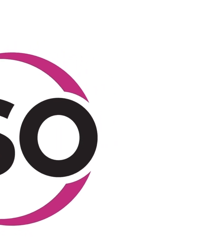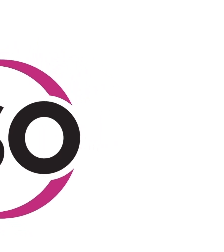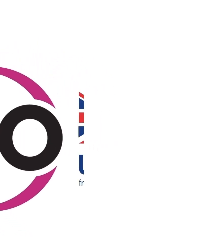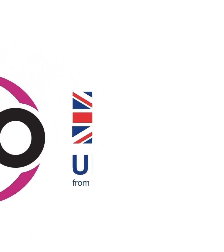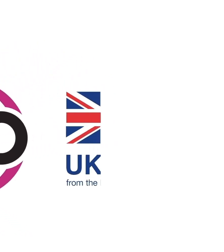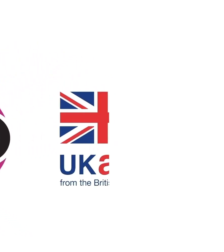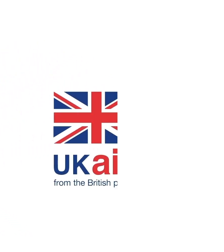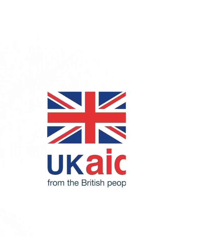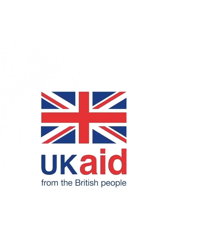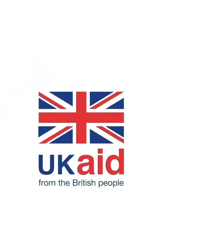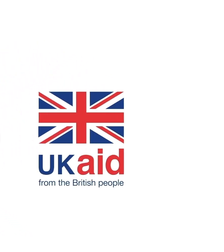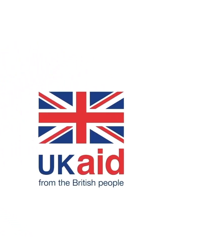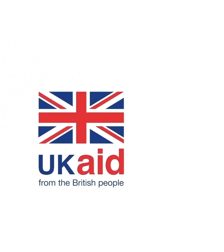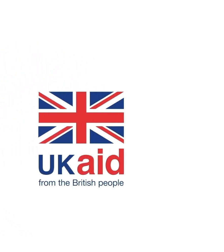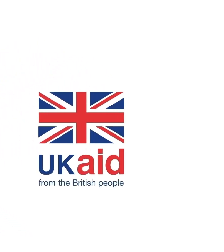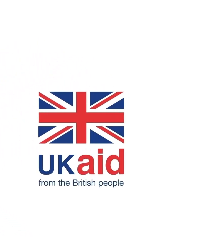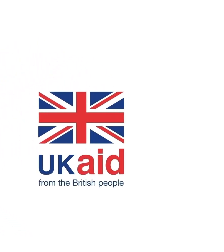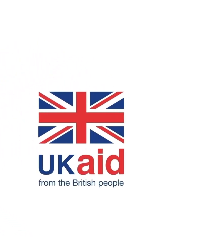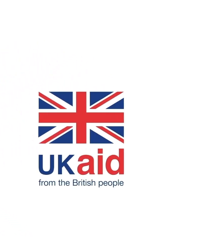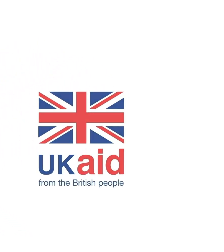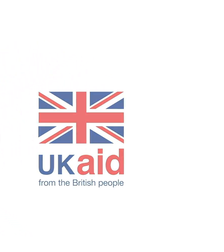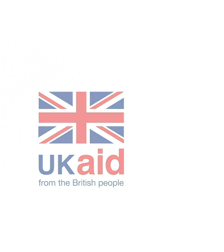VSO. UK 8.